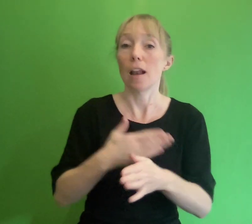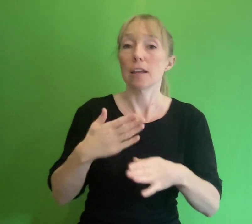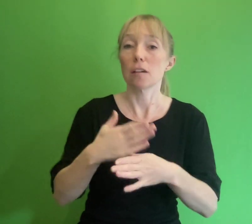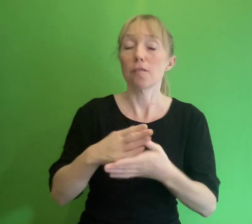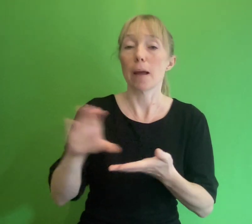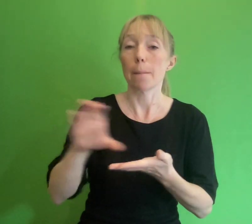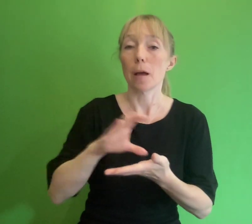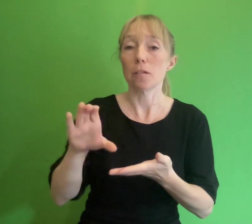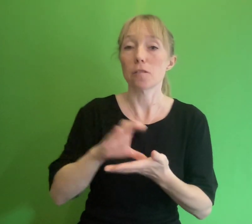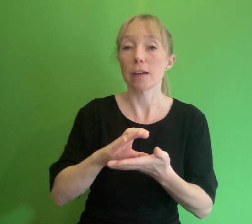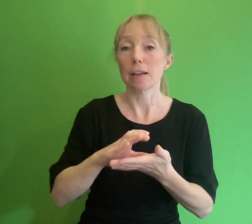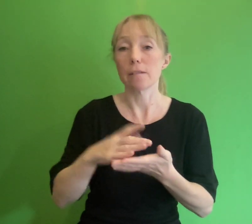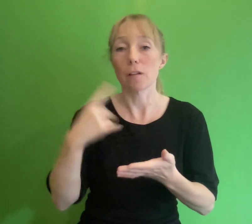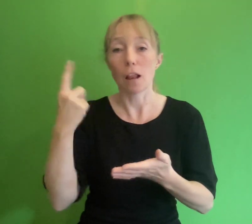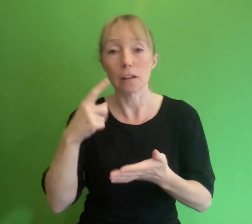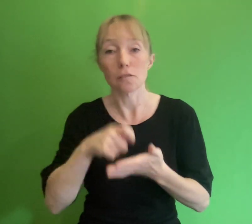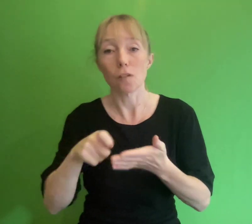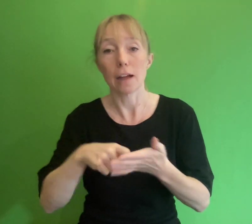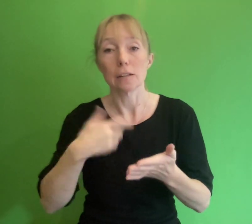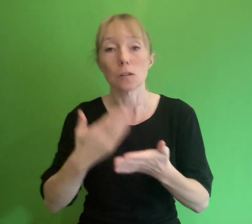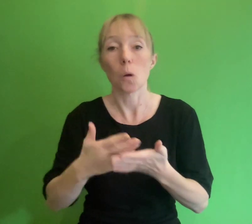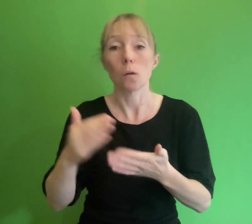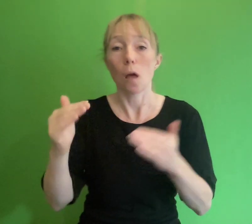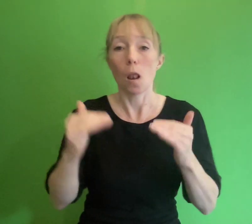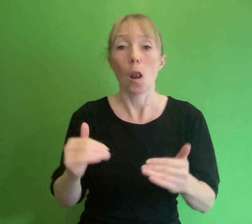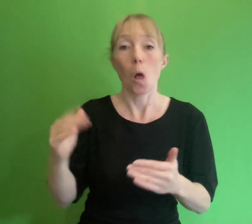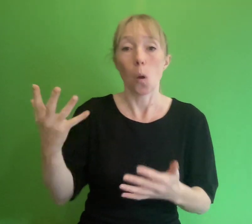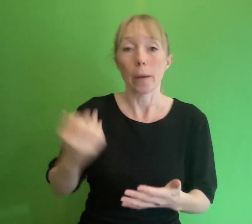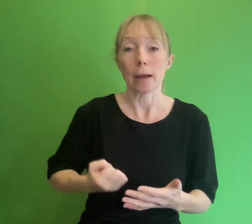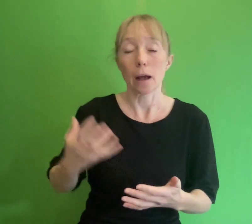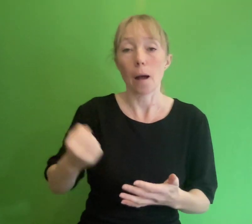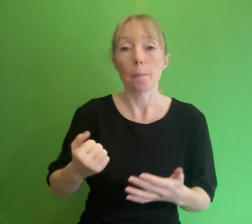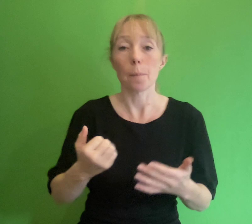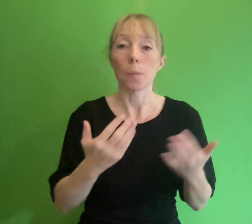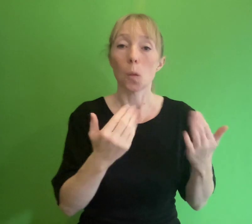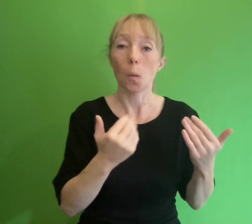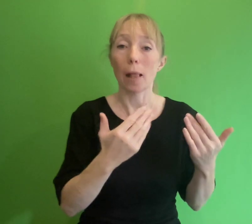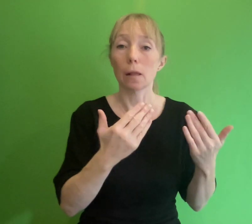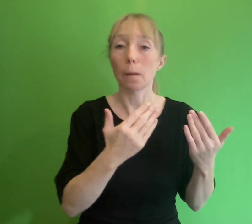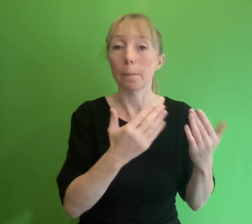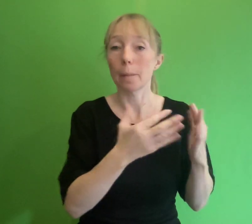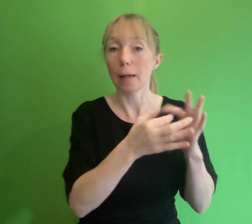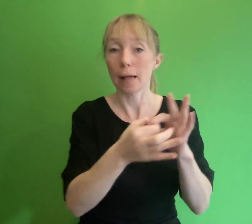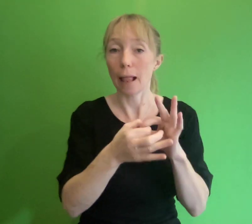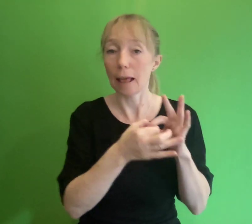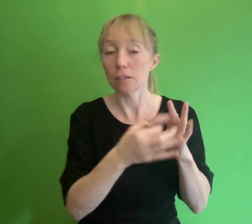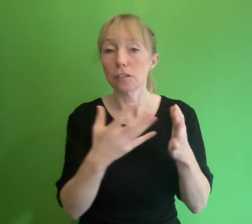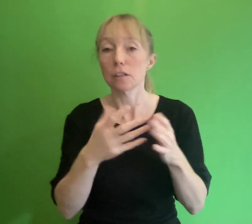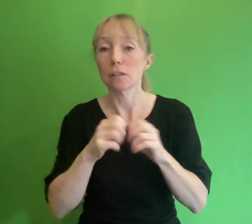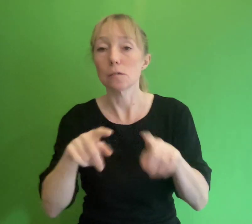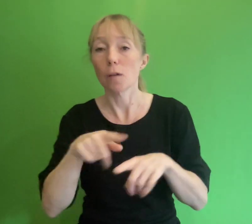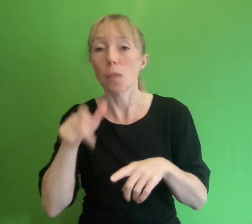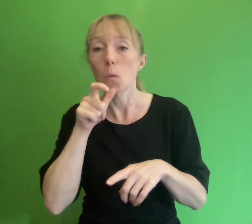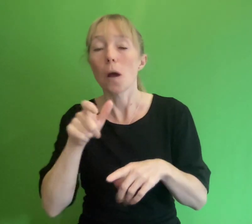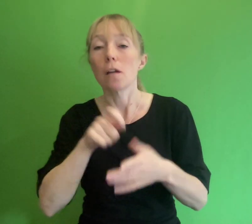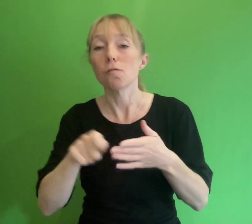low income, the Welcome Collection and Spread the Word Writing Awards for Black, Asian and Global